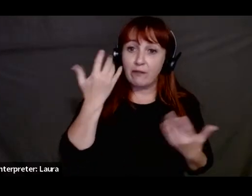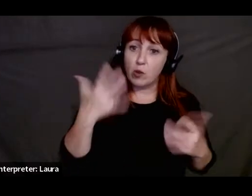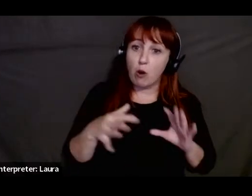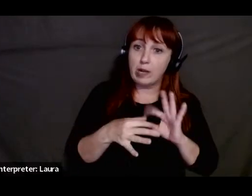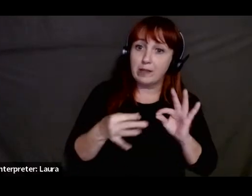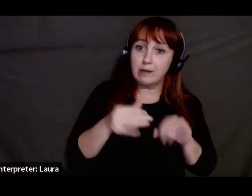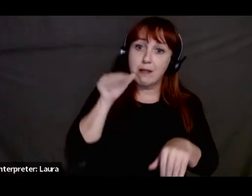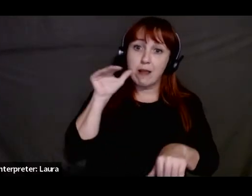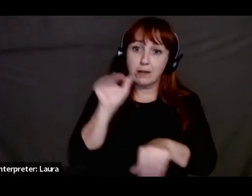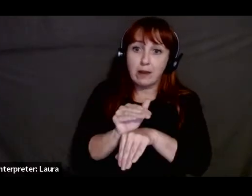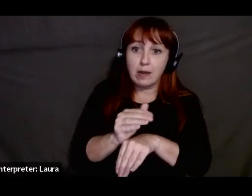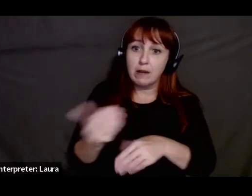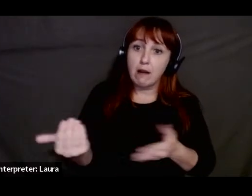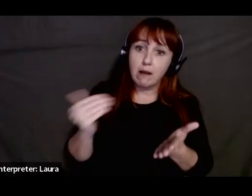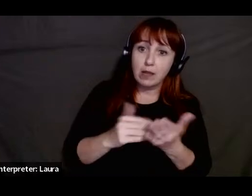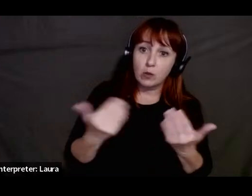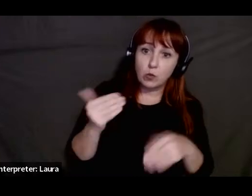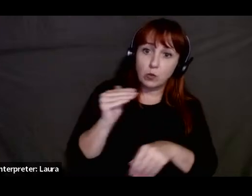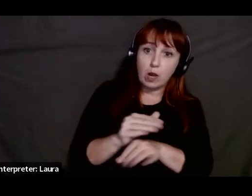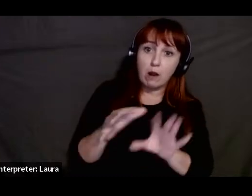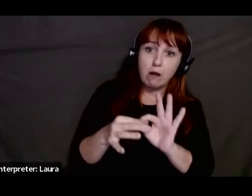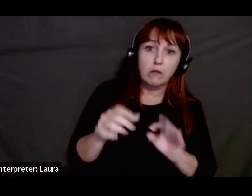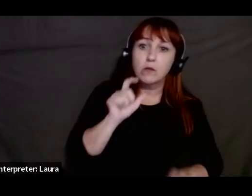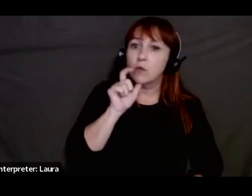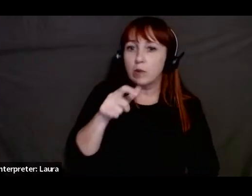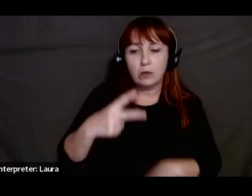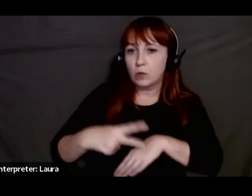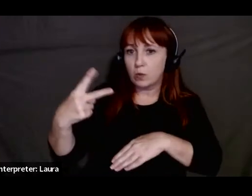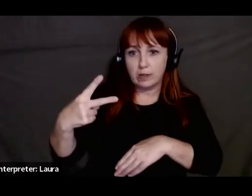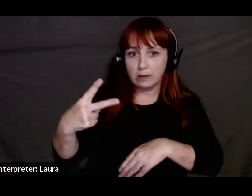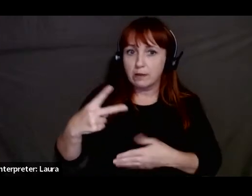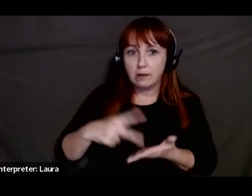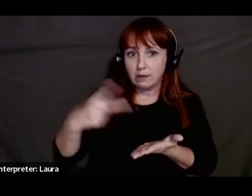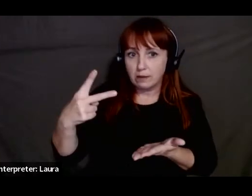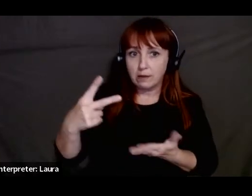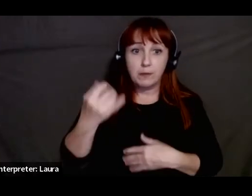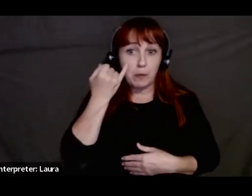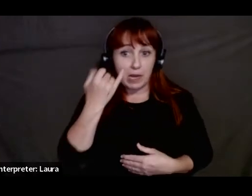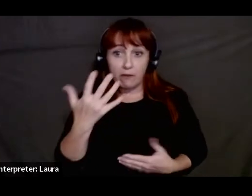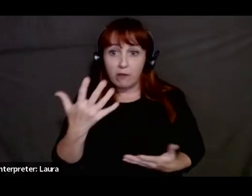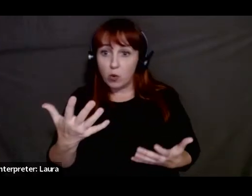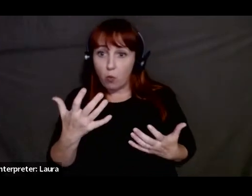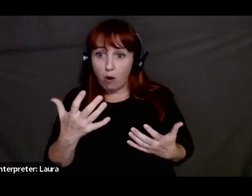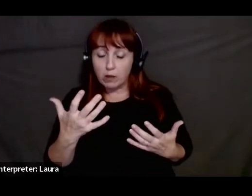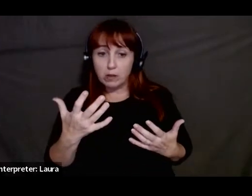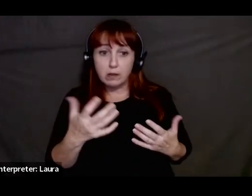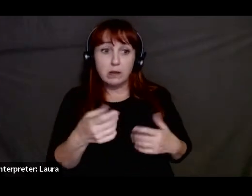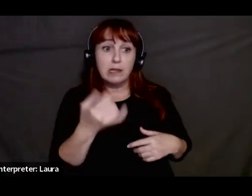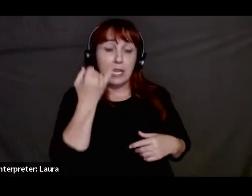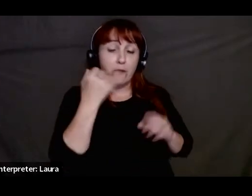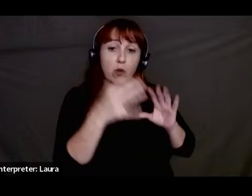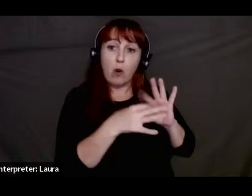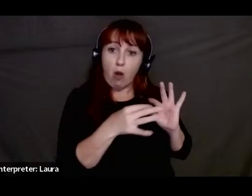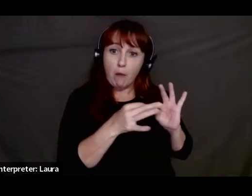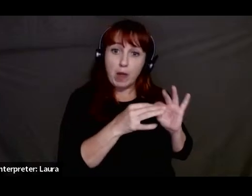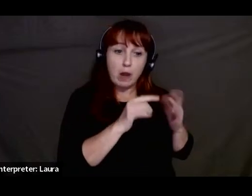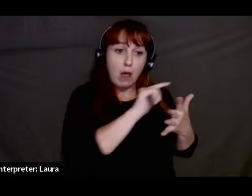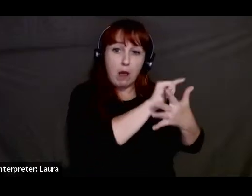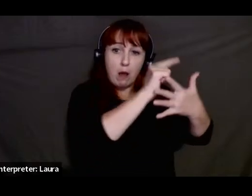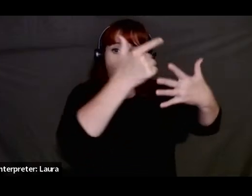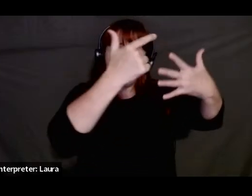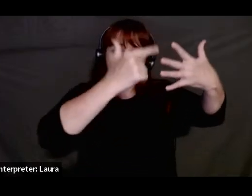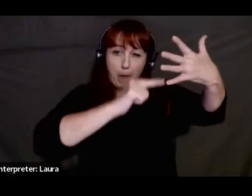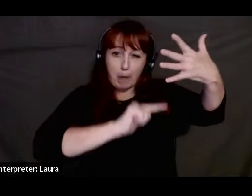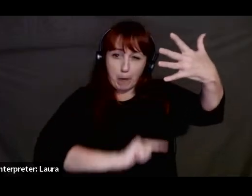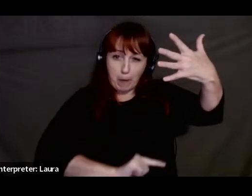comments tonight. And then if there's anybody who wants to go up a second time, We'll absolutely invite you up to do so, assuming